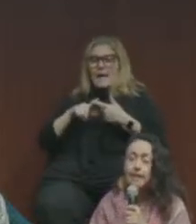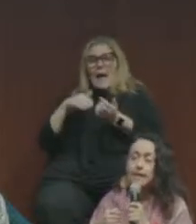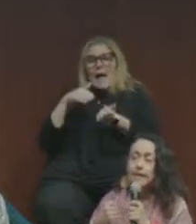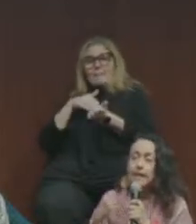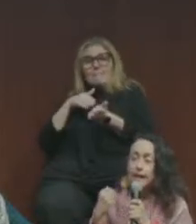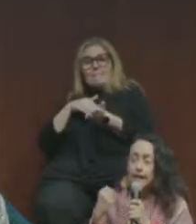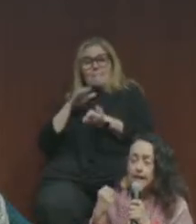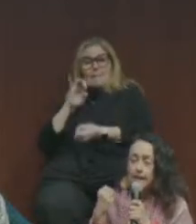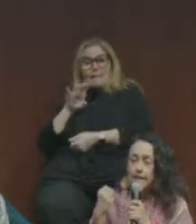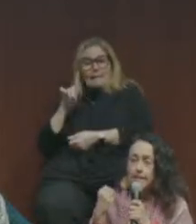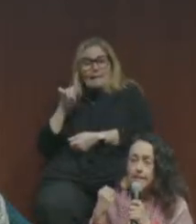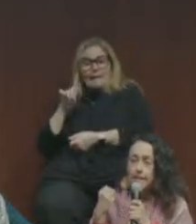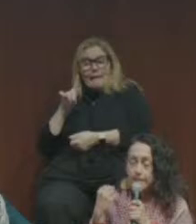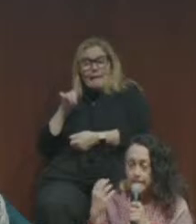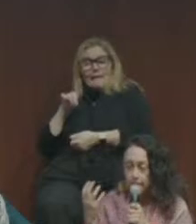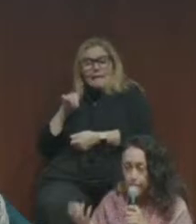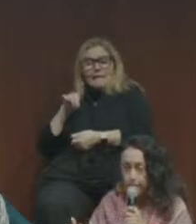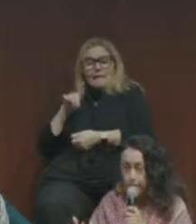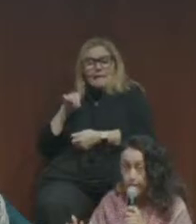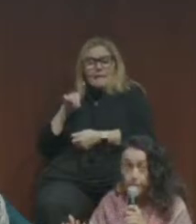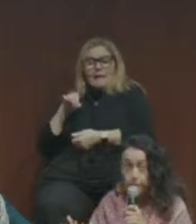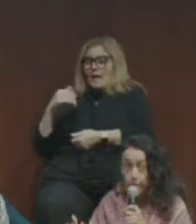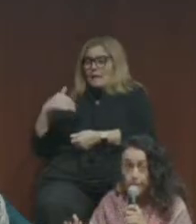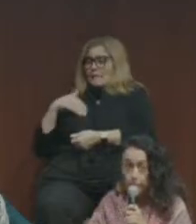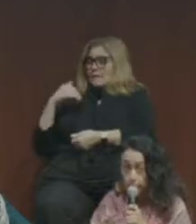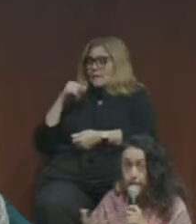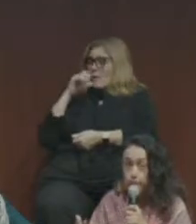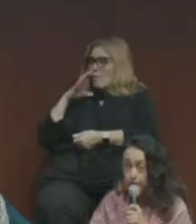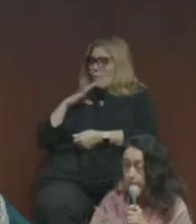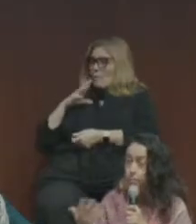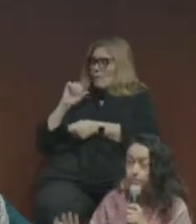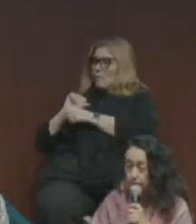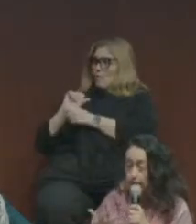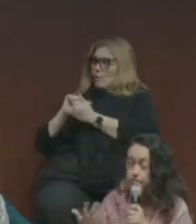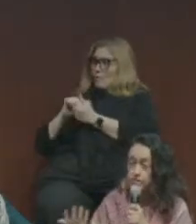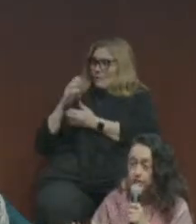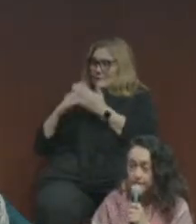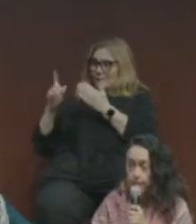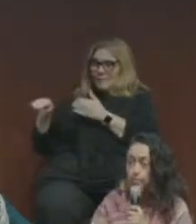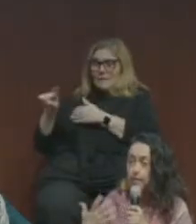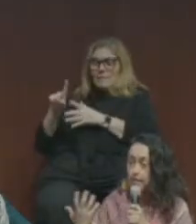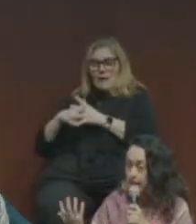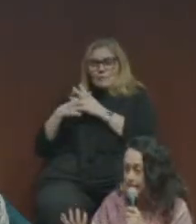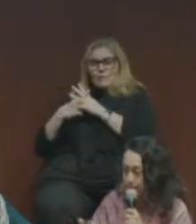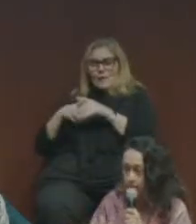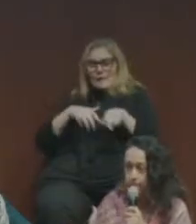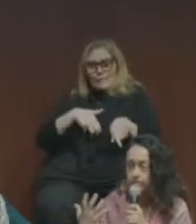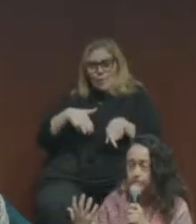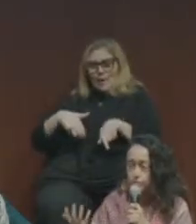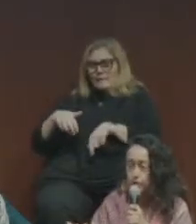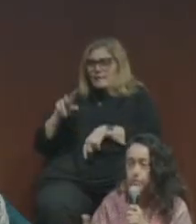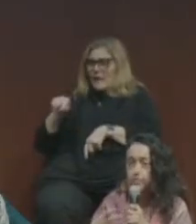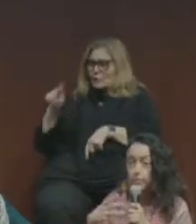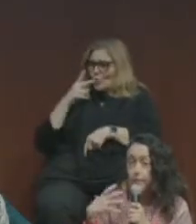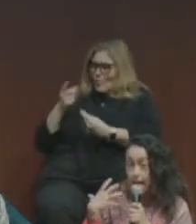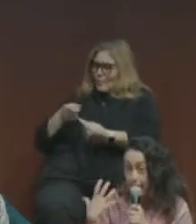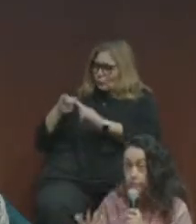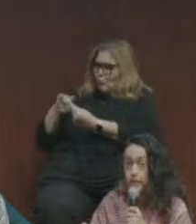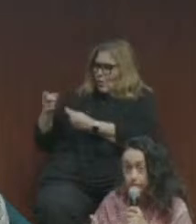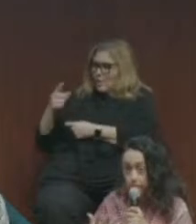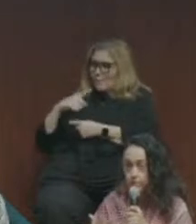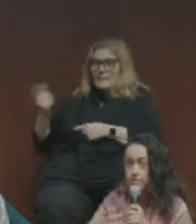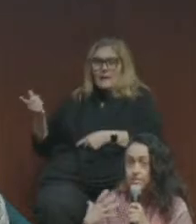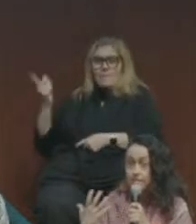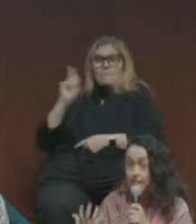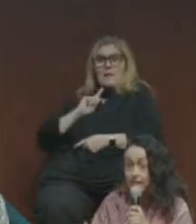Medicaid, and the young women that we were working with, some of them had started to get pregnant, and I saw their struggles. But when I